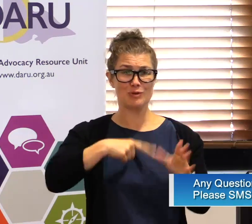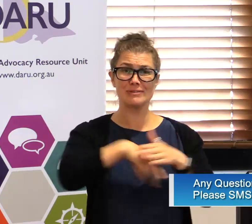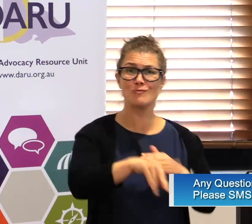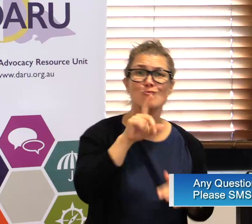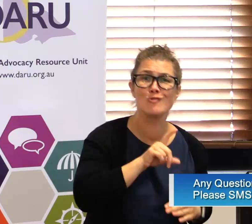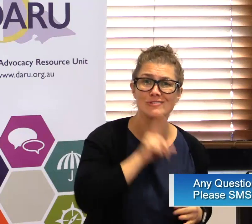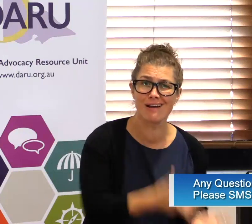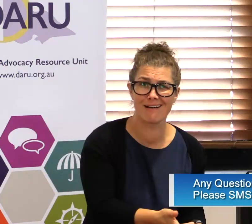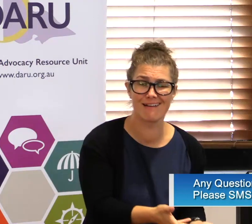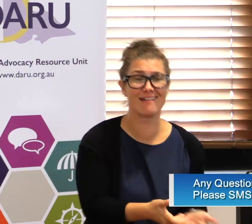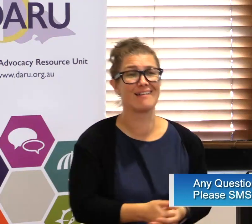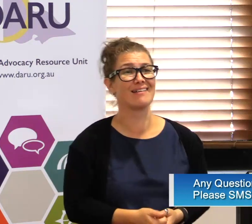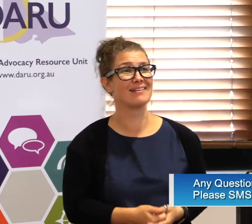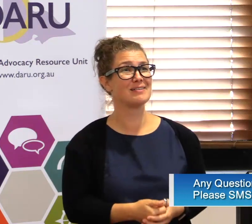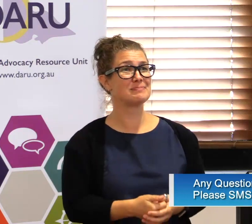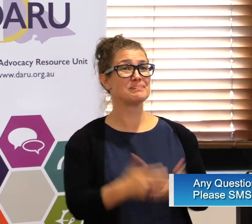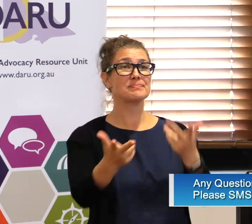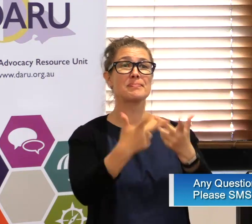Any other questions or comments?